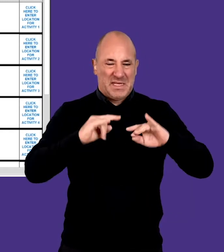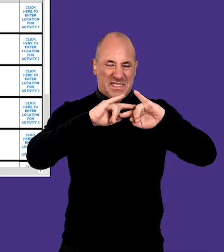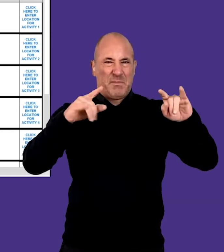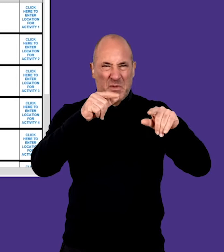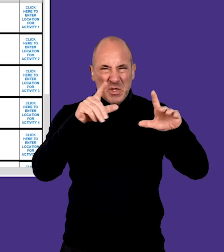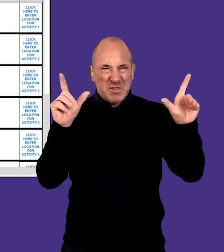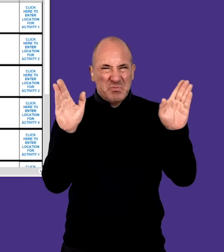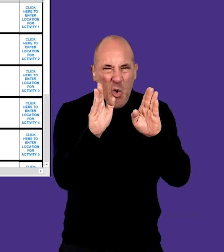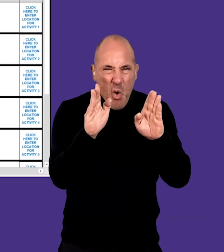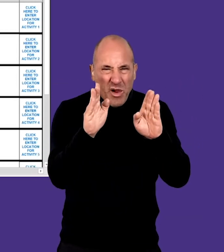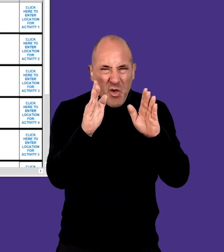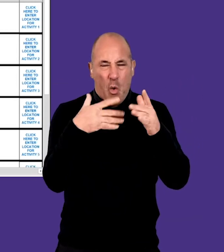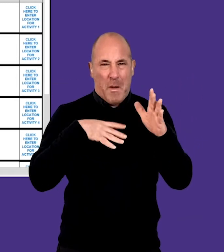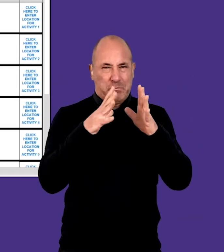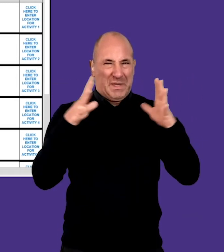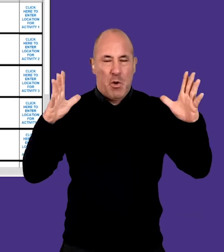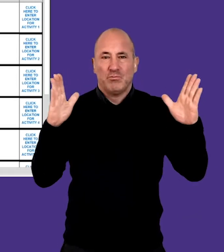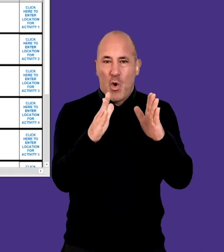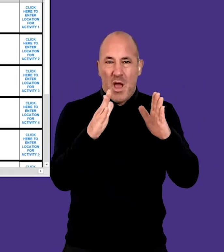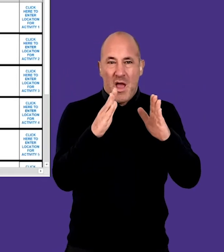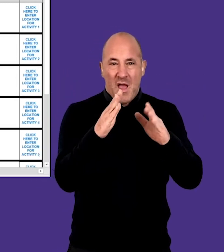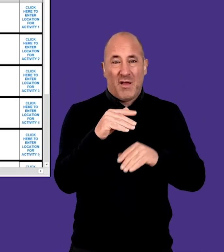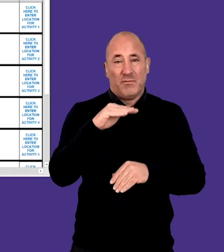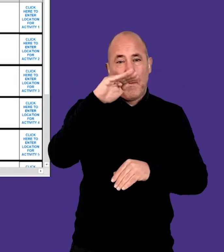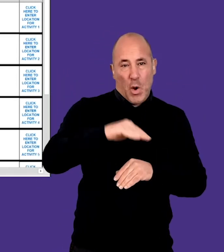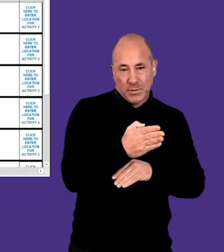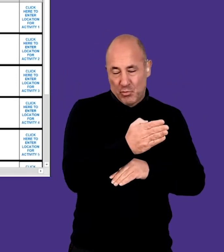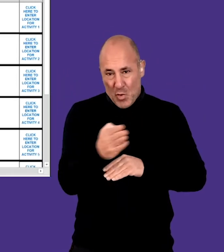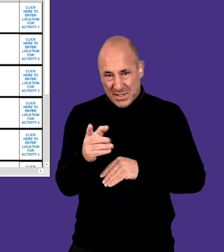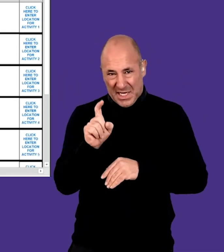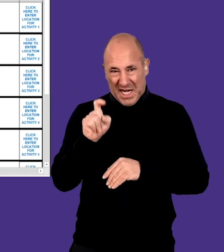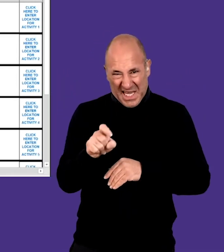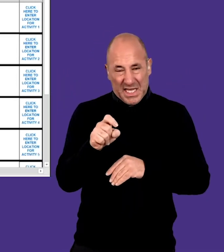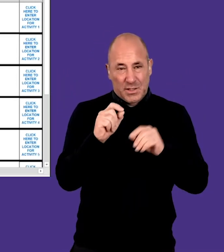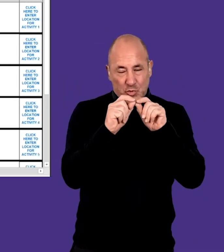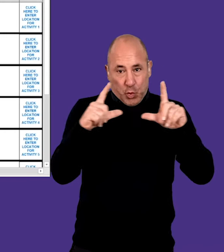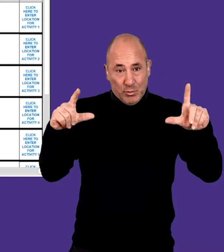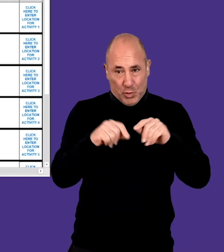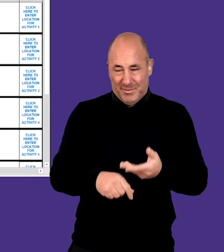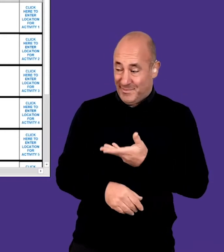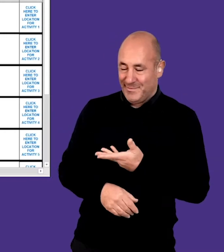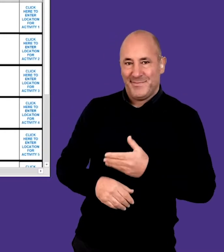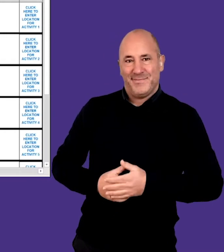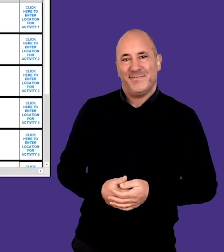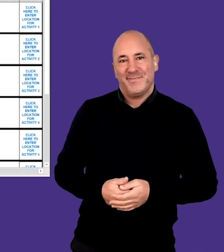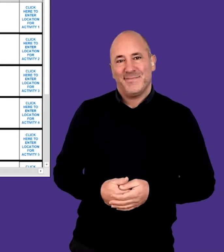If you wish to alter your view of the template, you can use the zoom in and out function to the bottom right of your